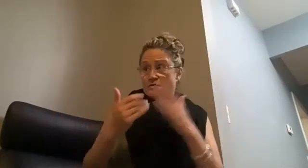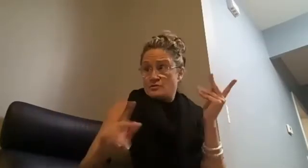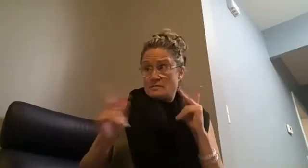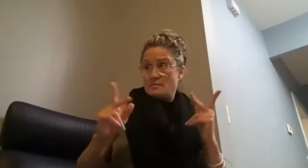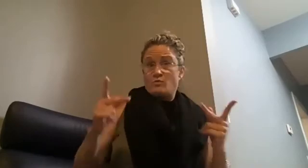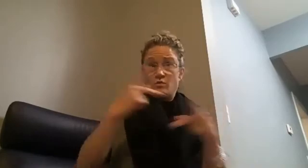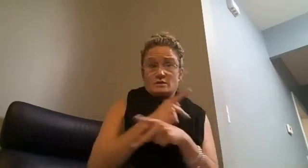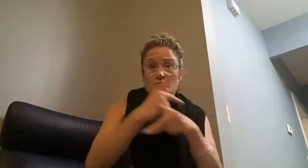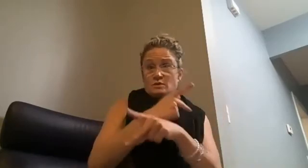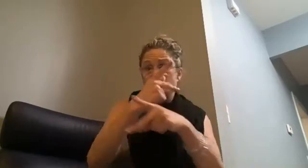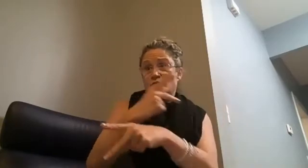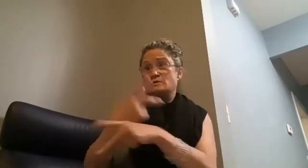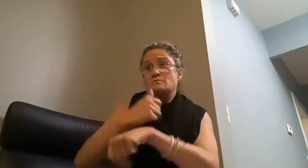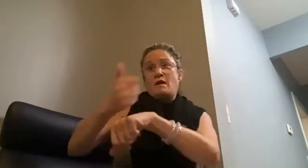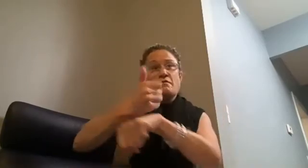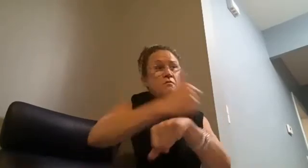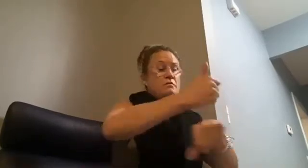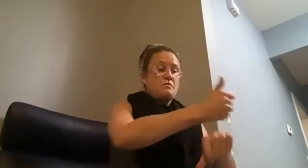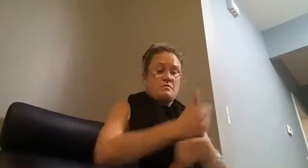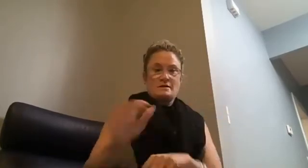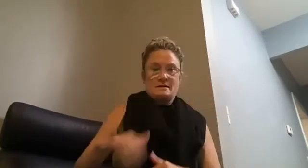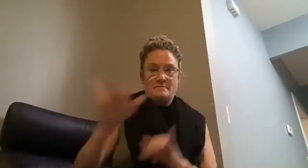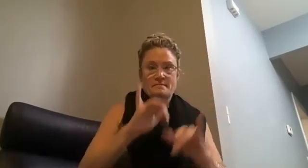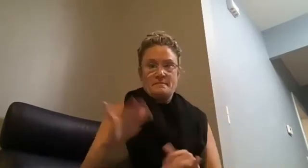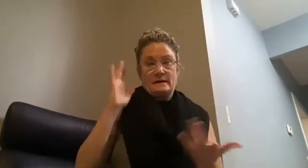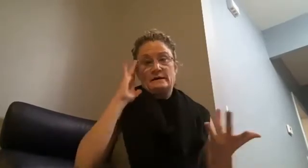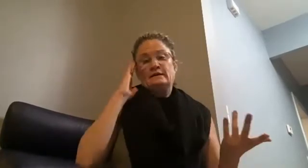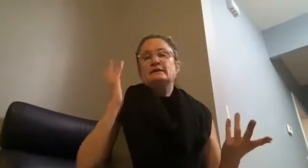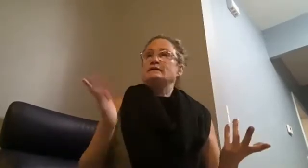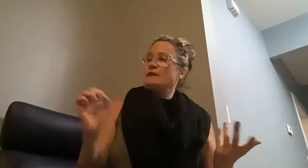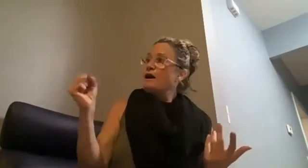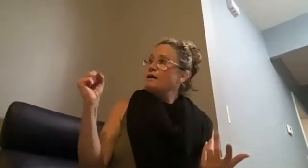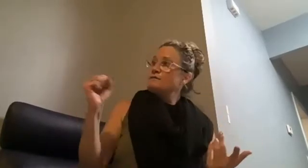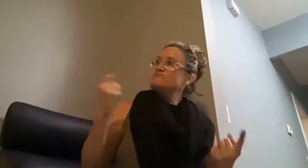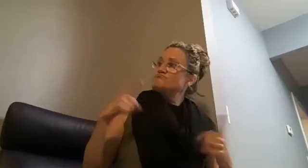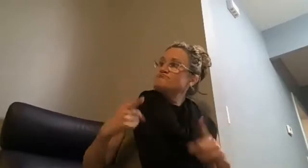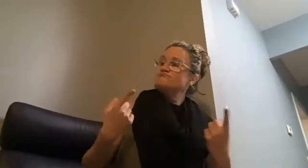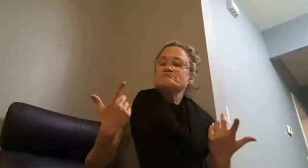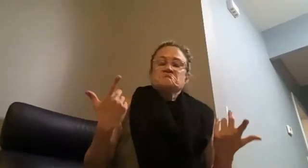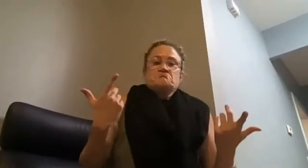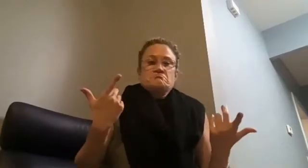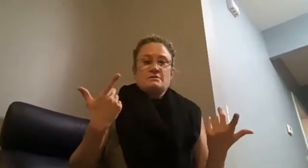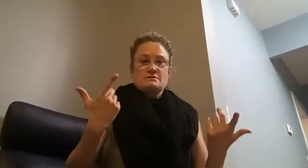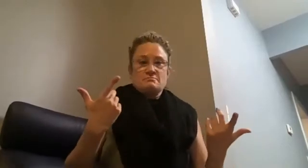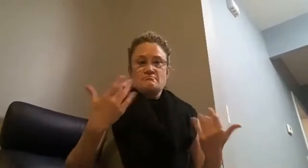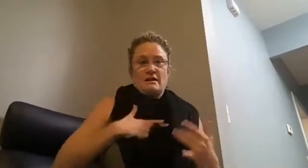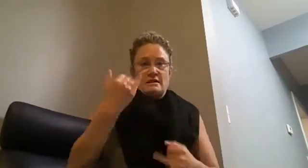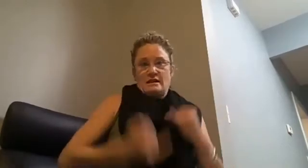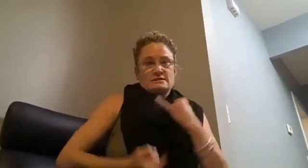as a result of you successfully executing this plan. And I was like, yeah, that basically sums up the last couple years of my drinking. Probably a lot